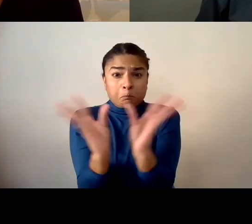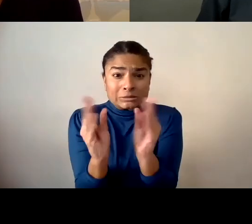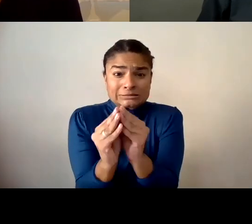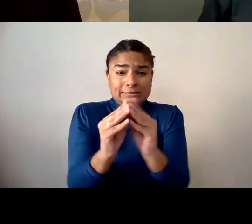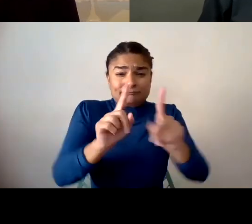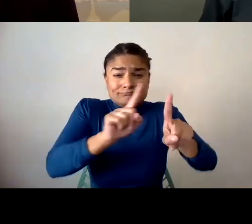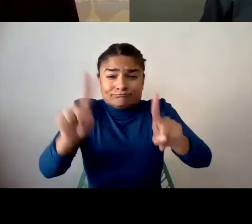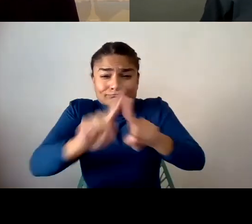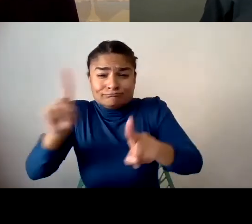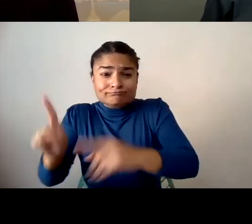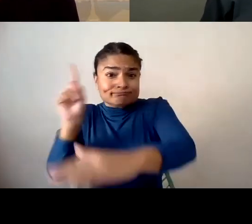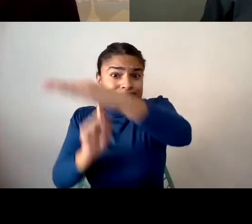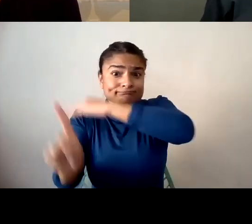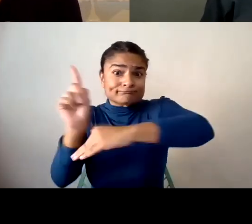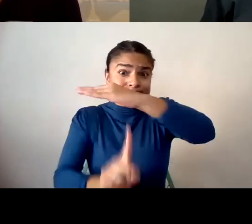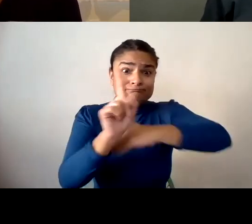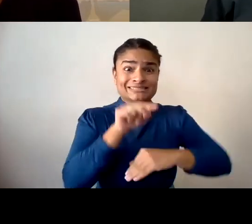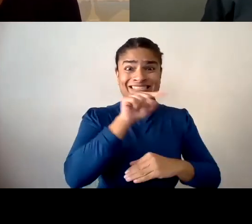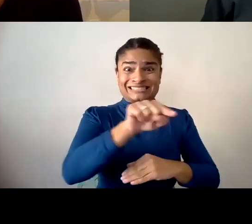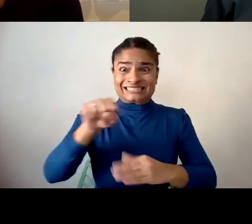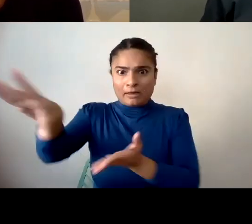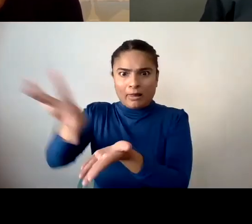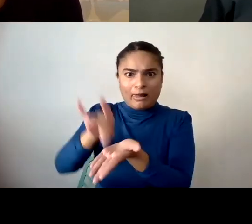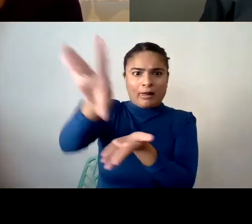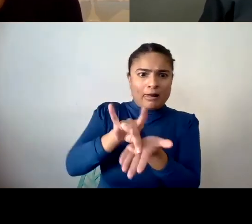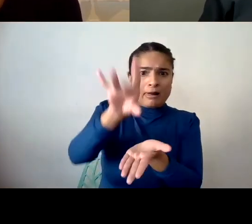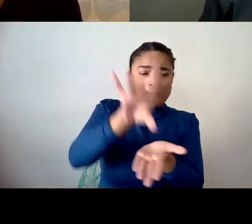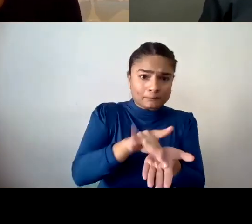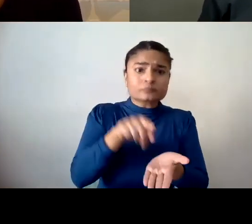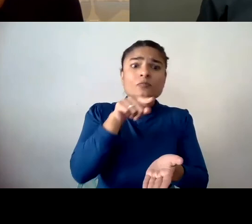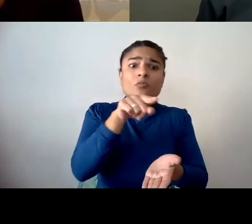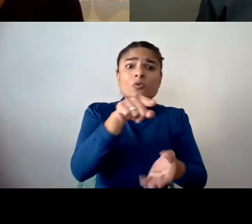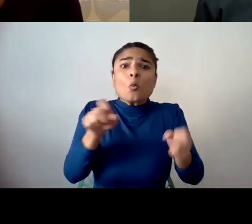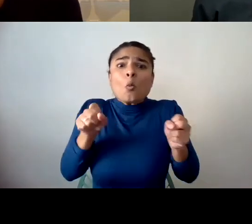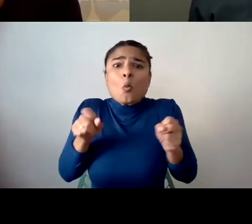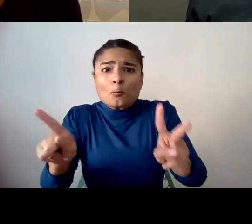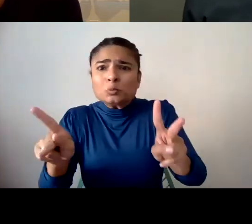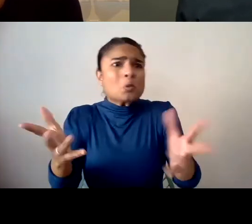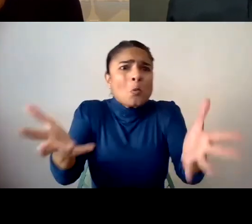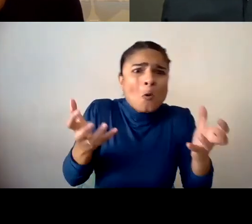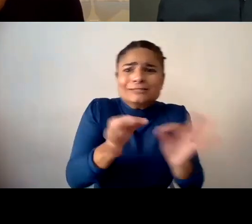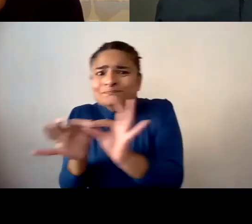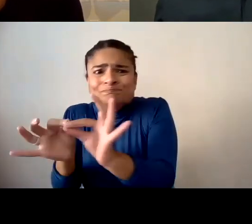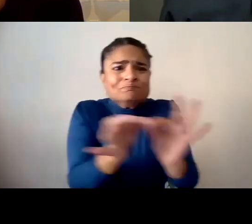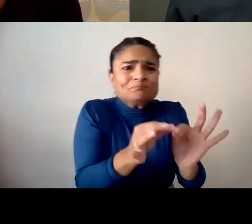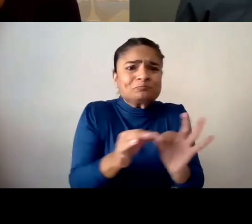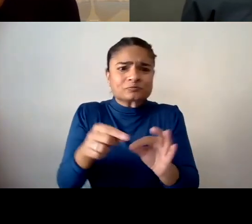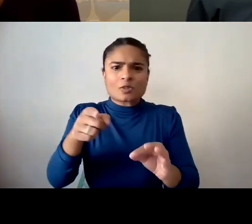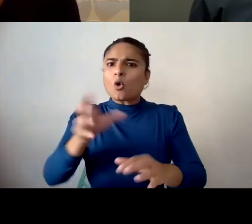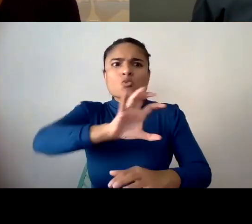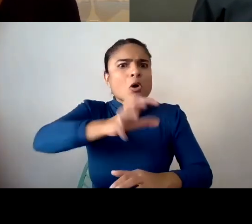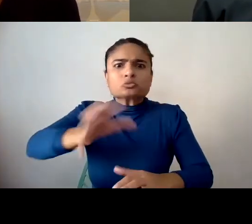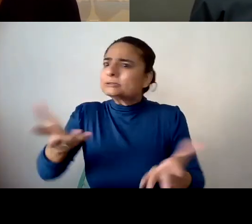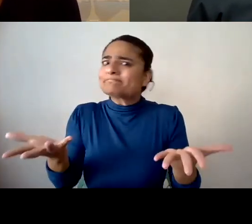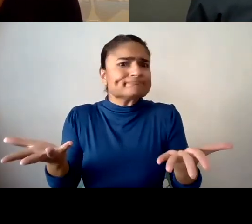If you're looking for opportunities and you don't have any in your country, again, I would definitely reach out